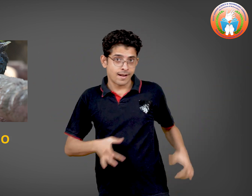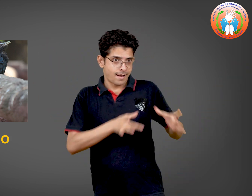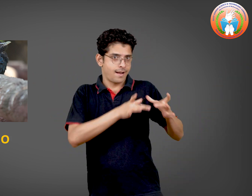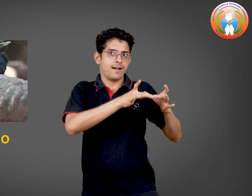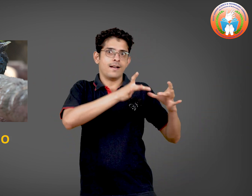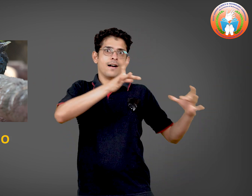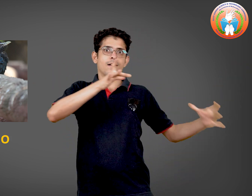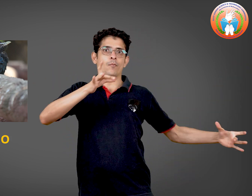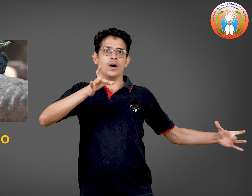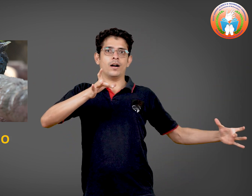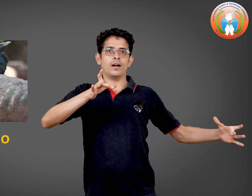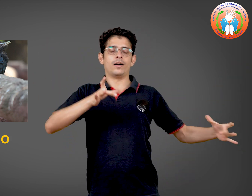cuckoo.